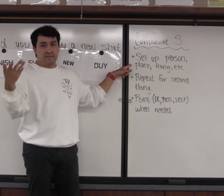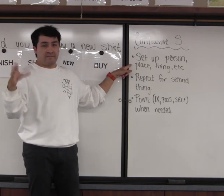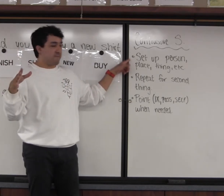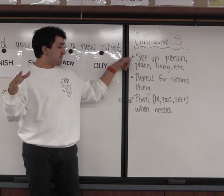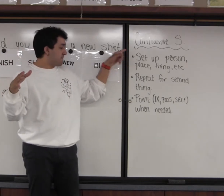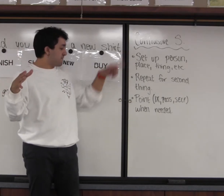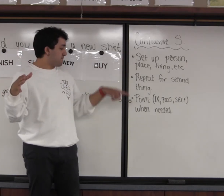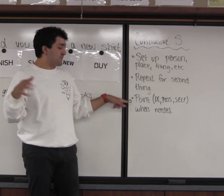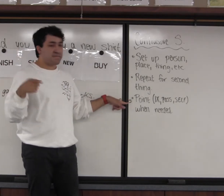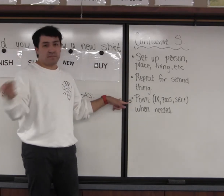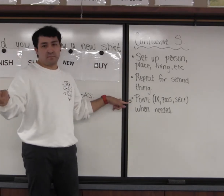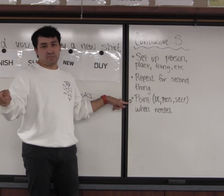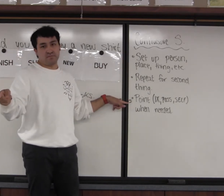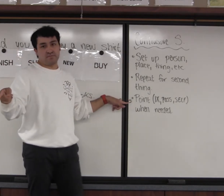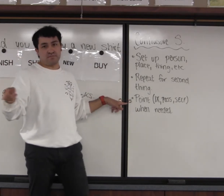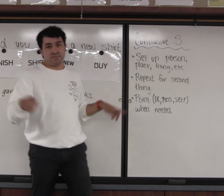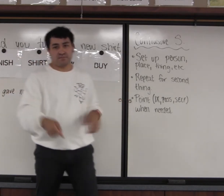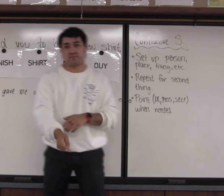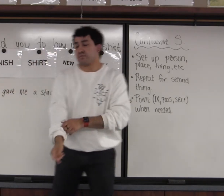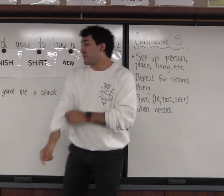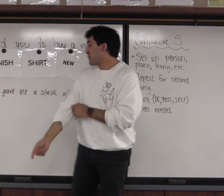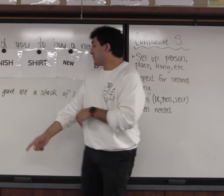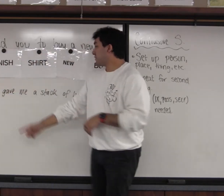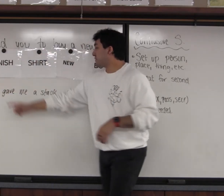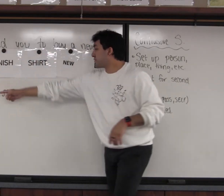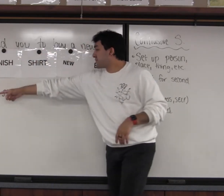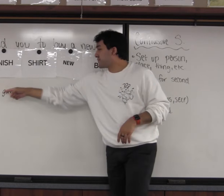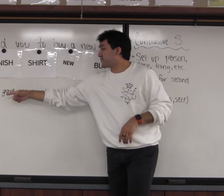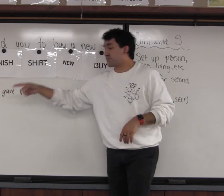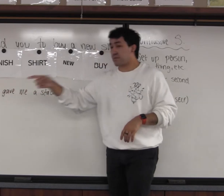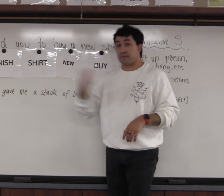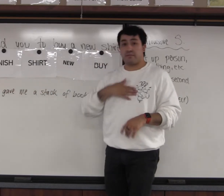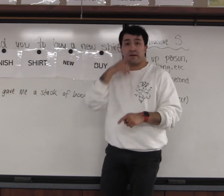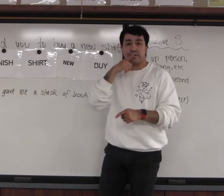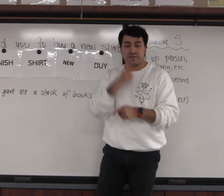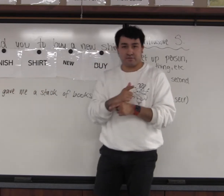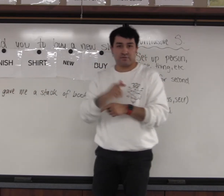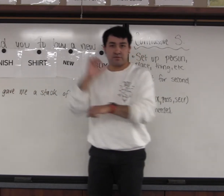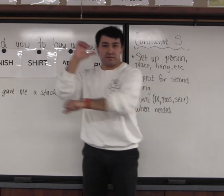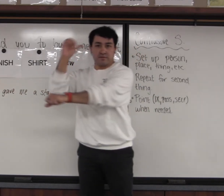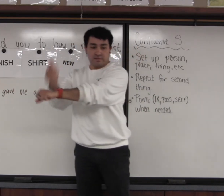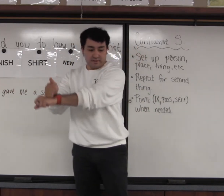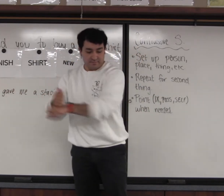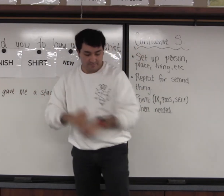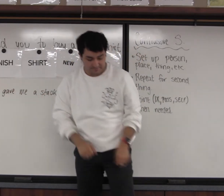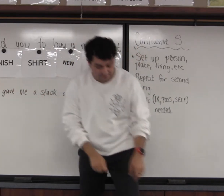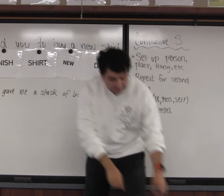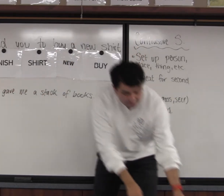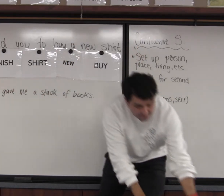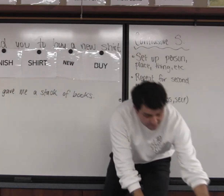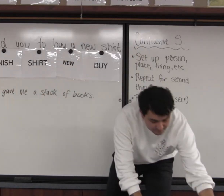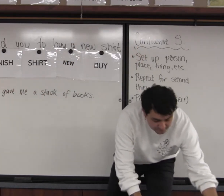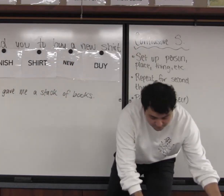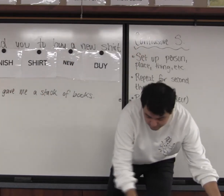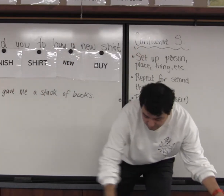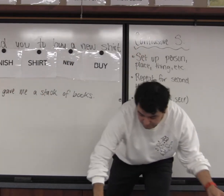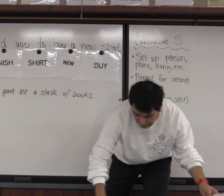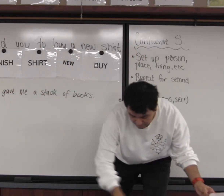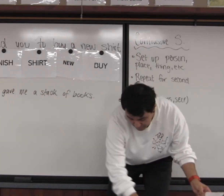first person, and then we can just jump to the end because there's not going to be a second person. So we have my sister. We'll go ahead and set her